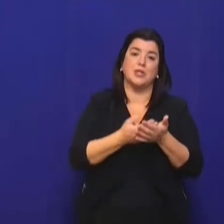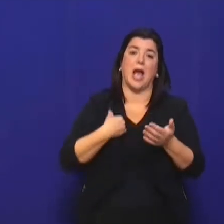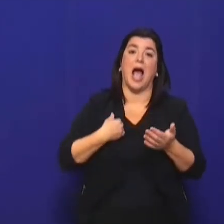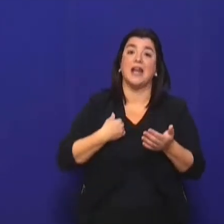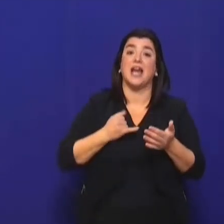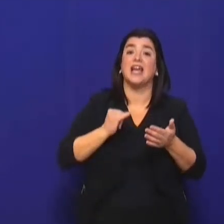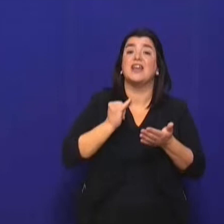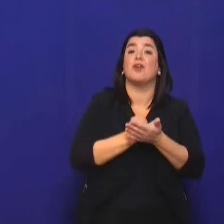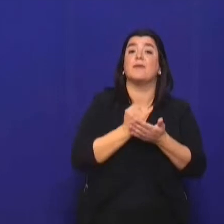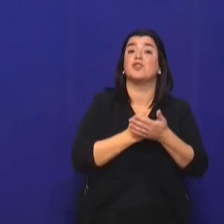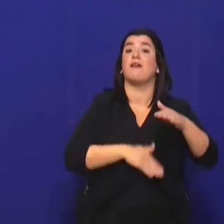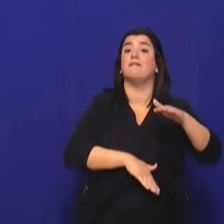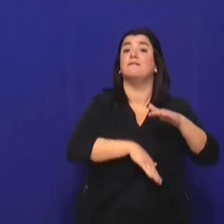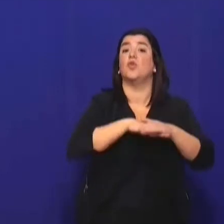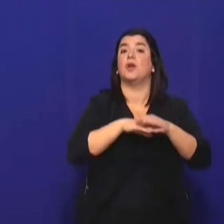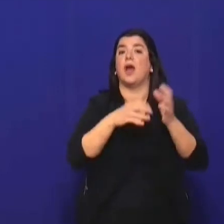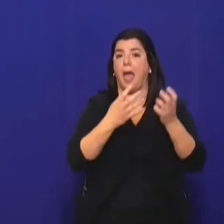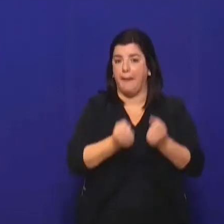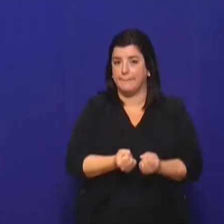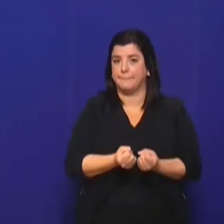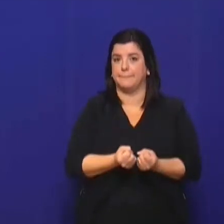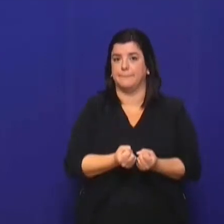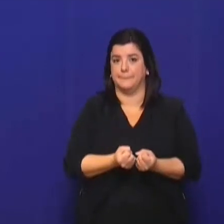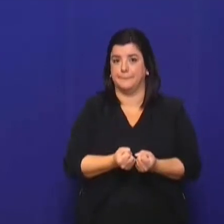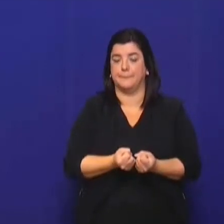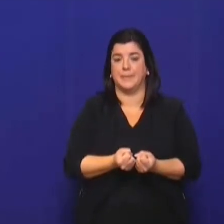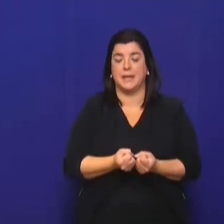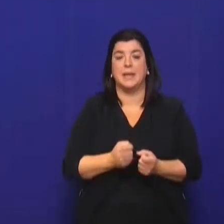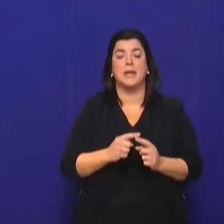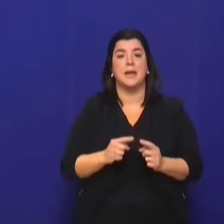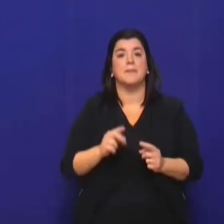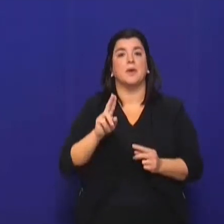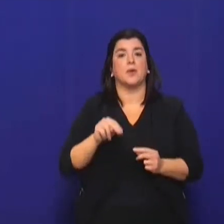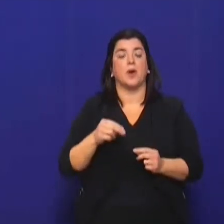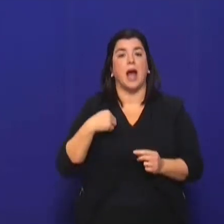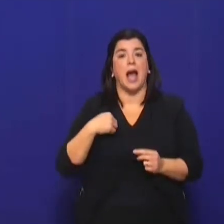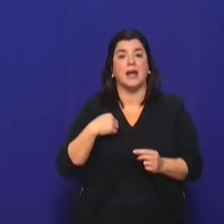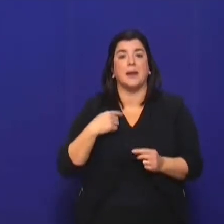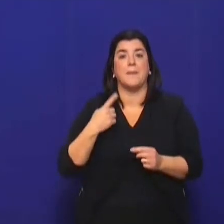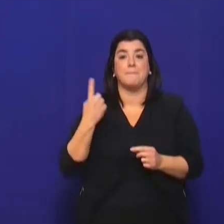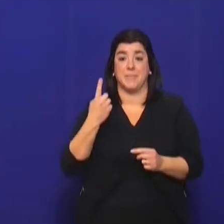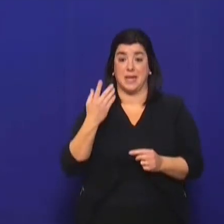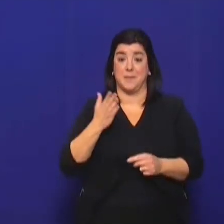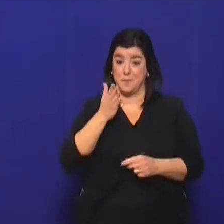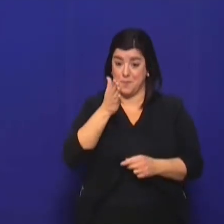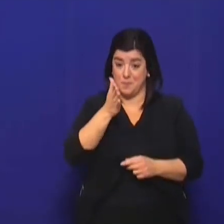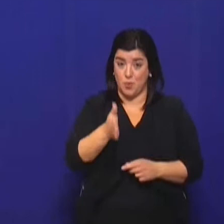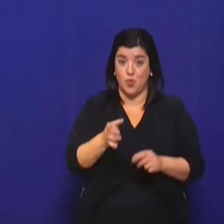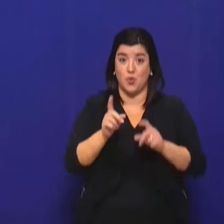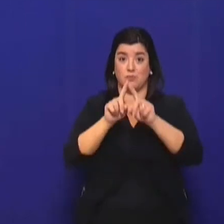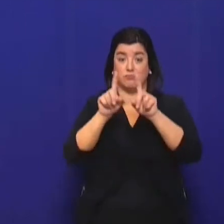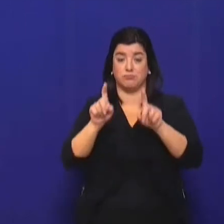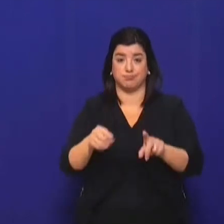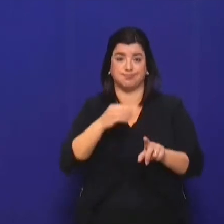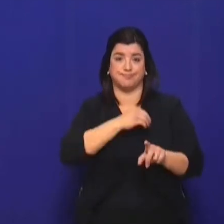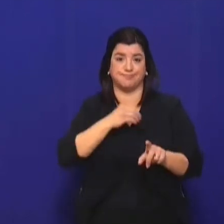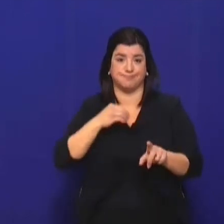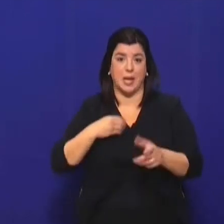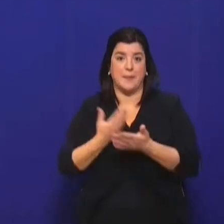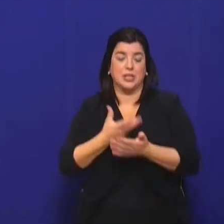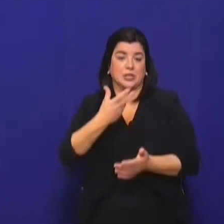kollha meħtieġa għal dawn il-persuni. Barra minn hekk ukoll bħalissa qed nagħtu kard lil dawk in-nies li qegħdin nitlaqmu din il-kard